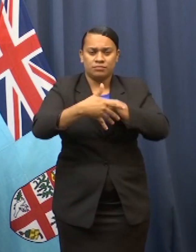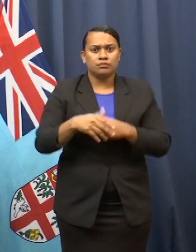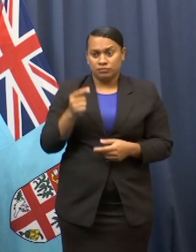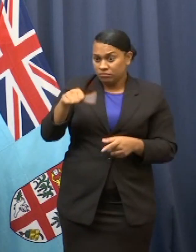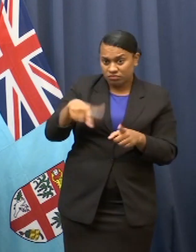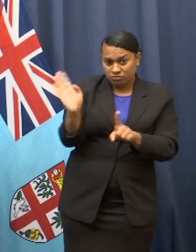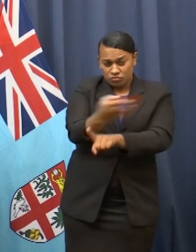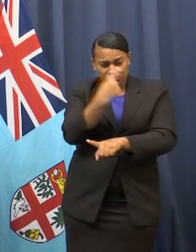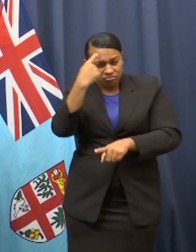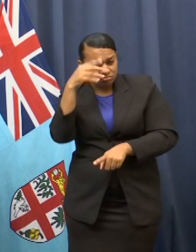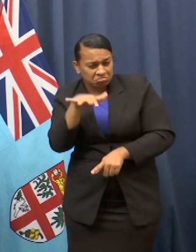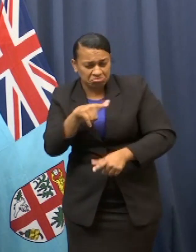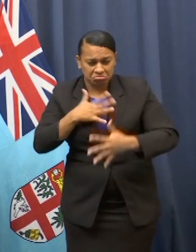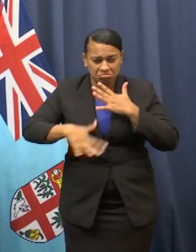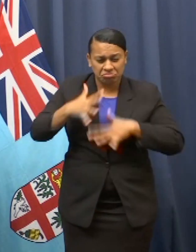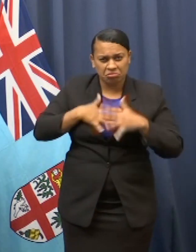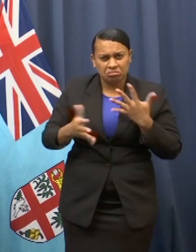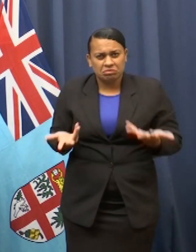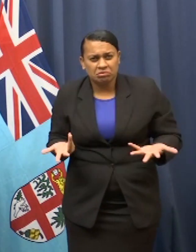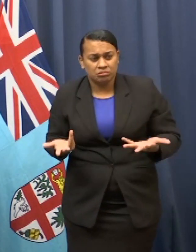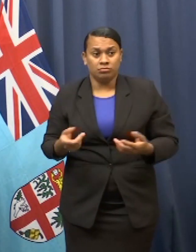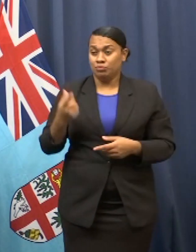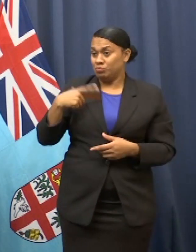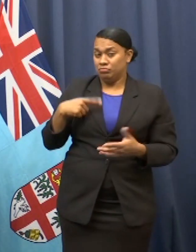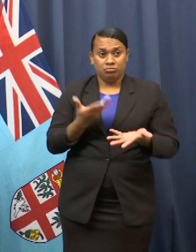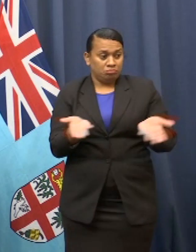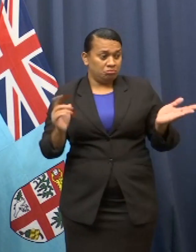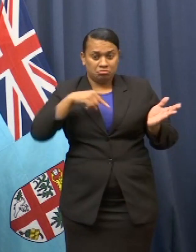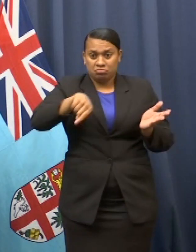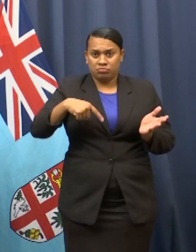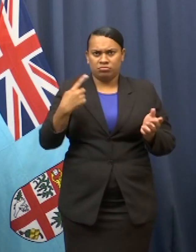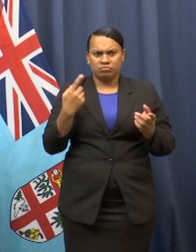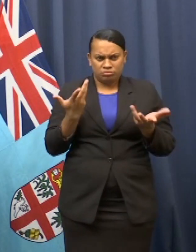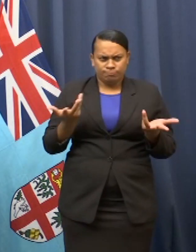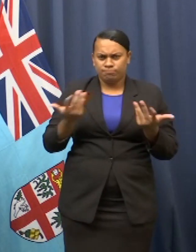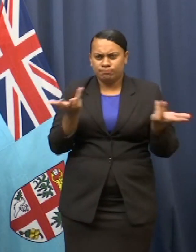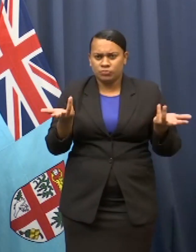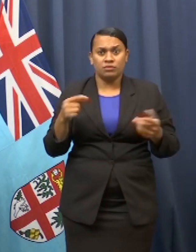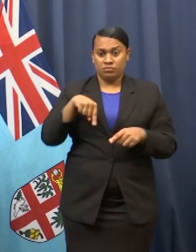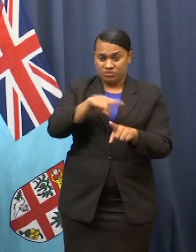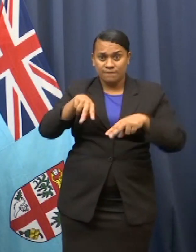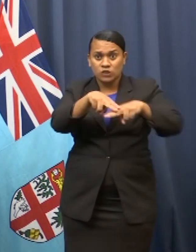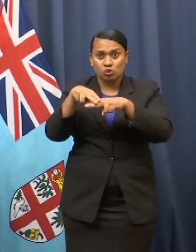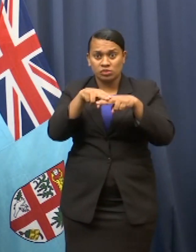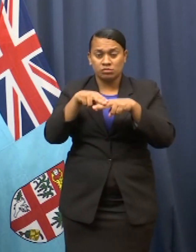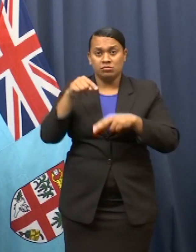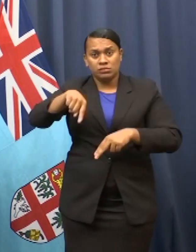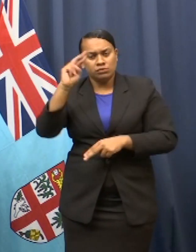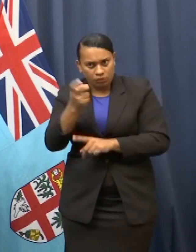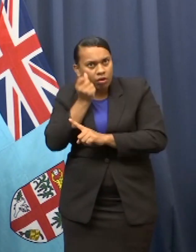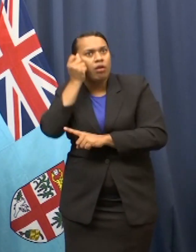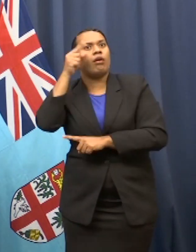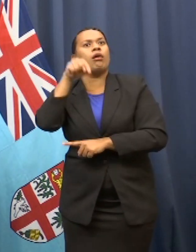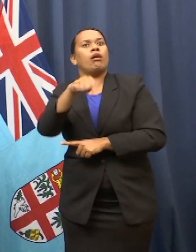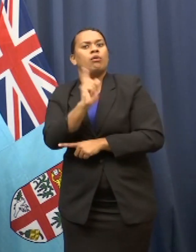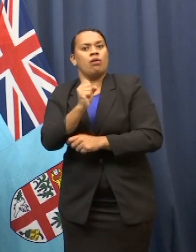country. That is why all of us, everywhere in Fiji, need to recognize we're at risk